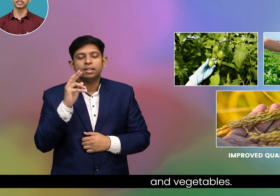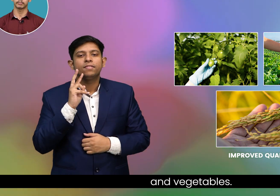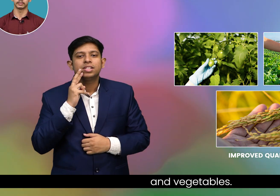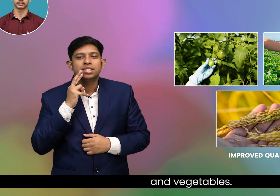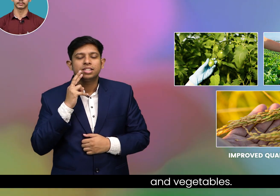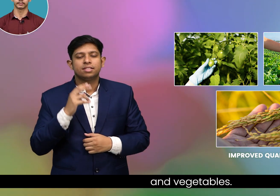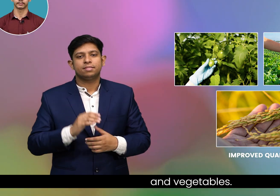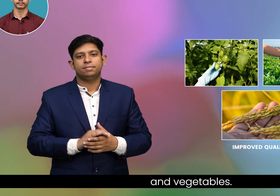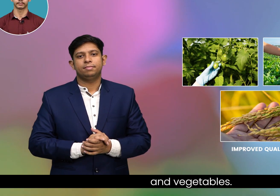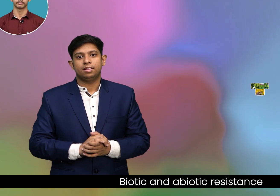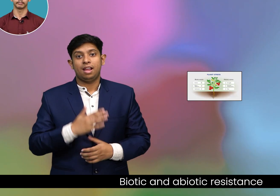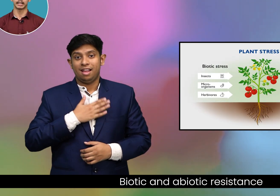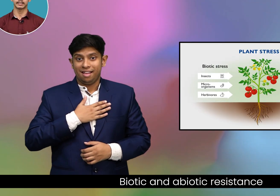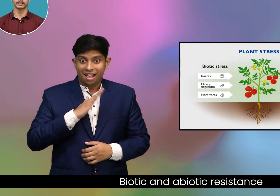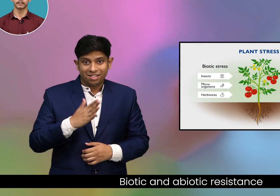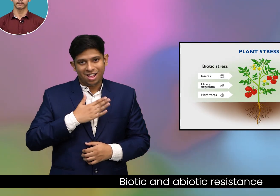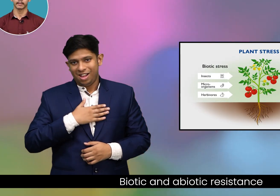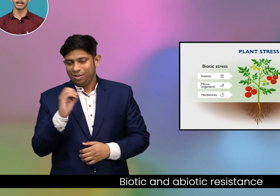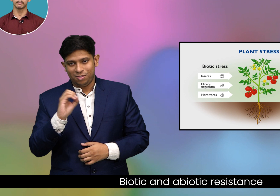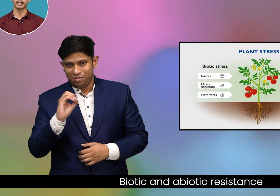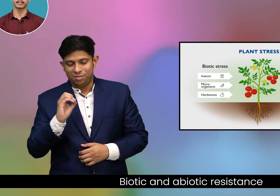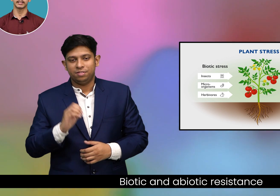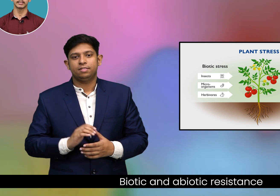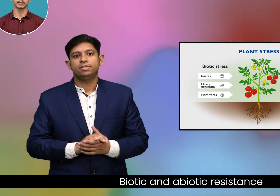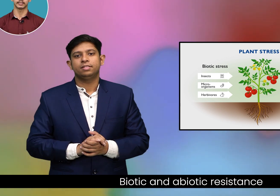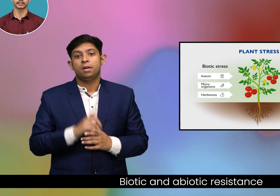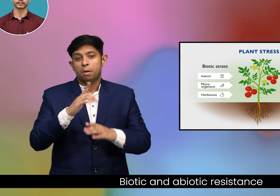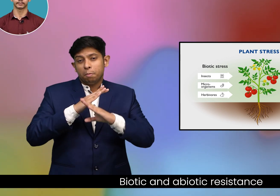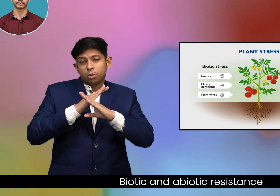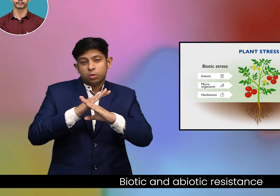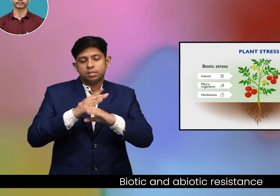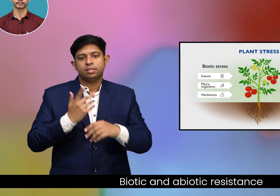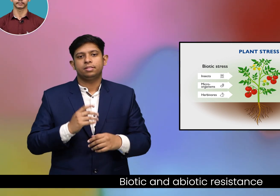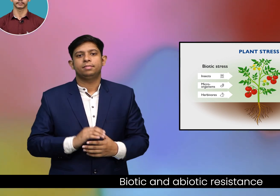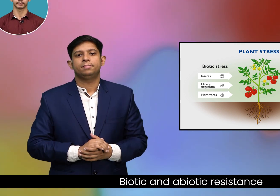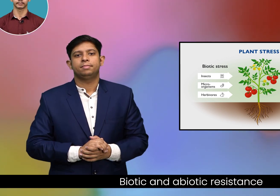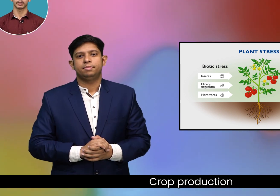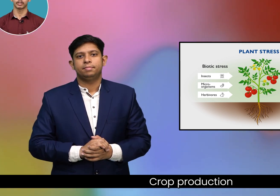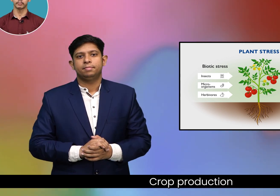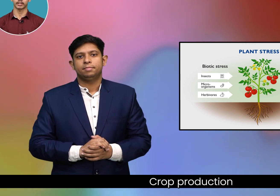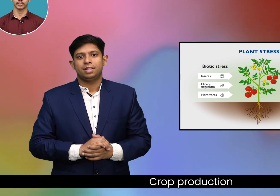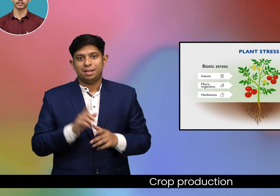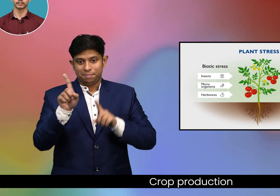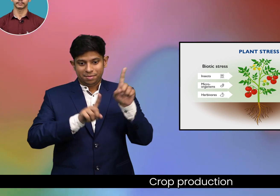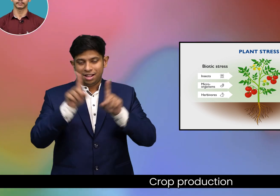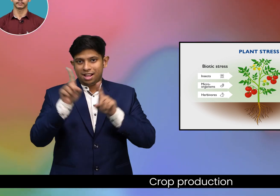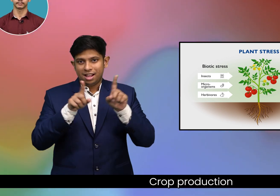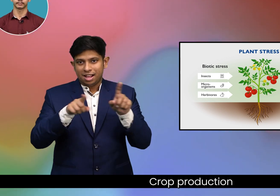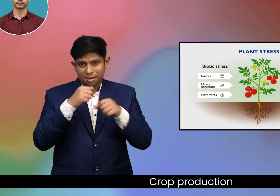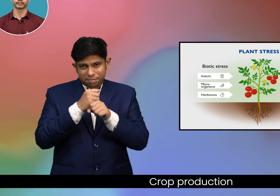and vegetables, biotic and abiotic resistance. Crop